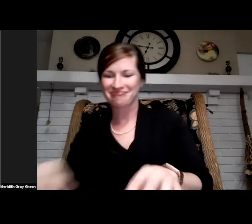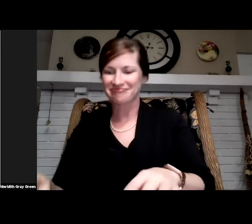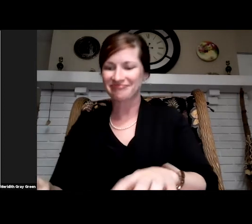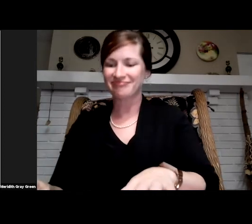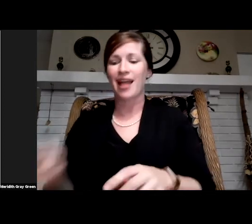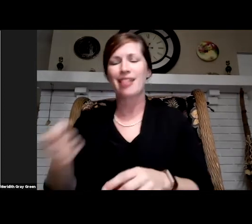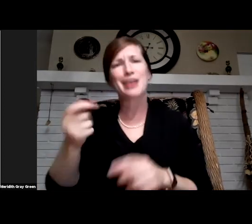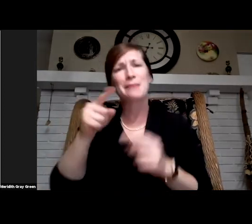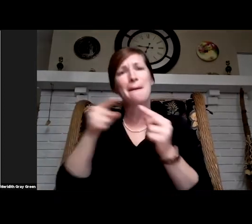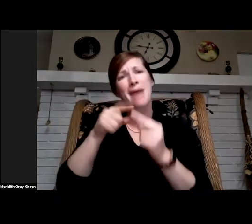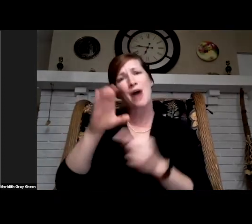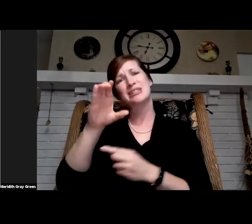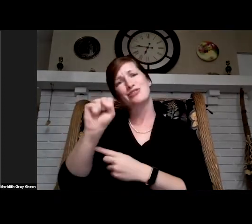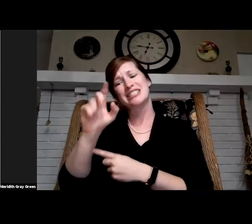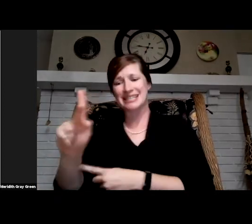Can you see that? All right.